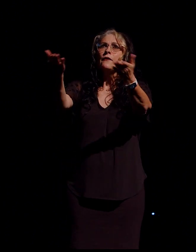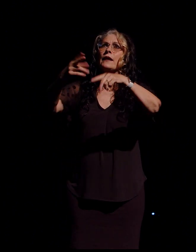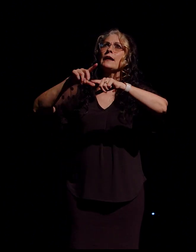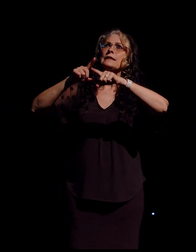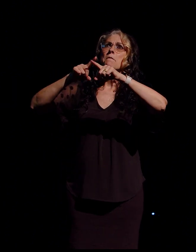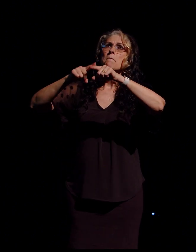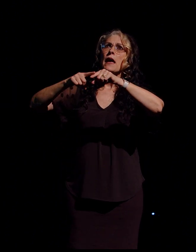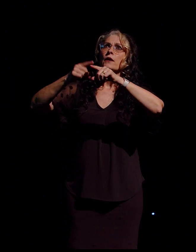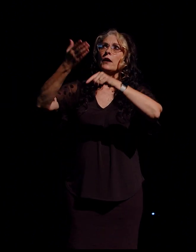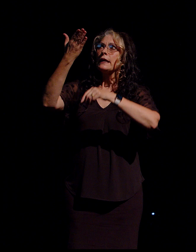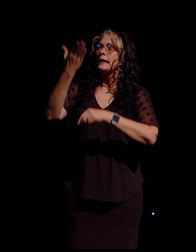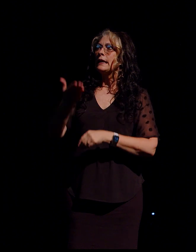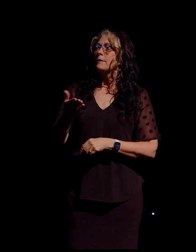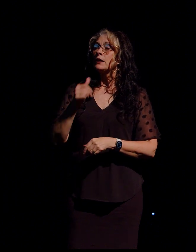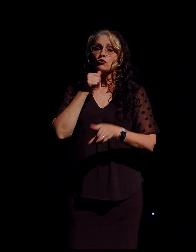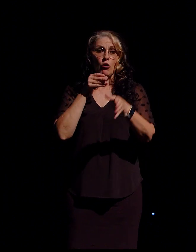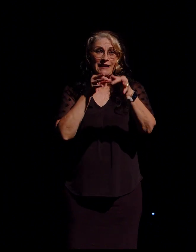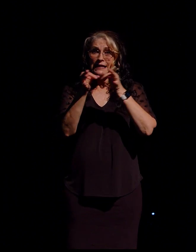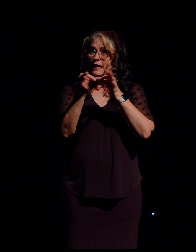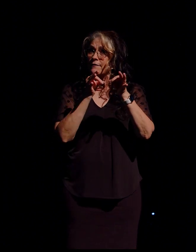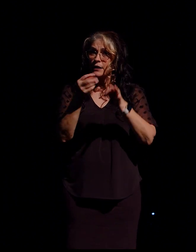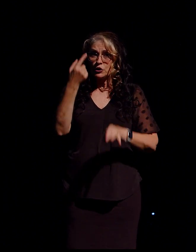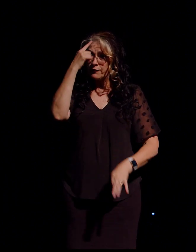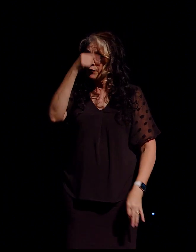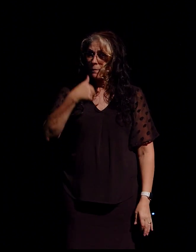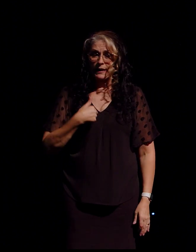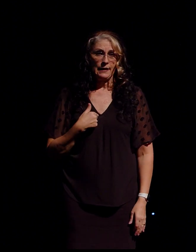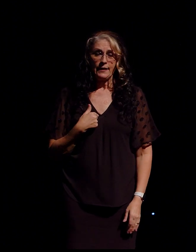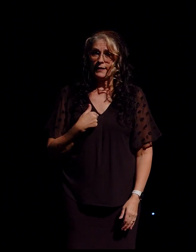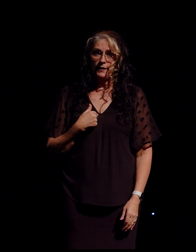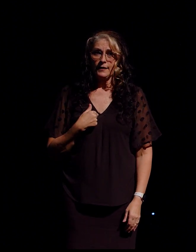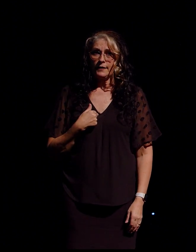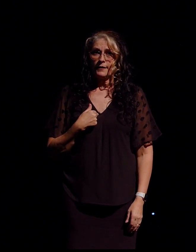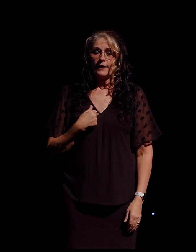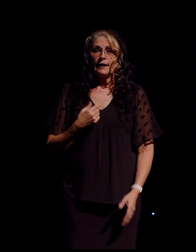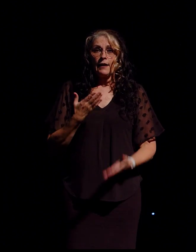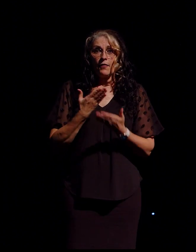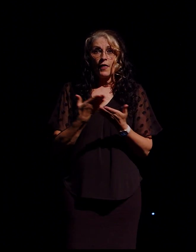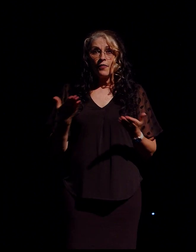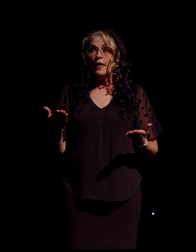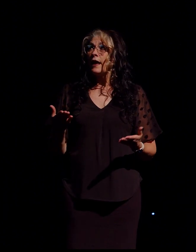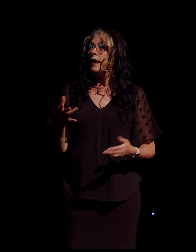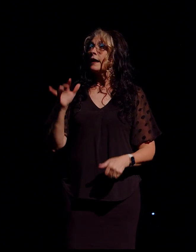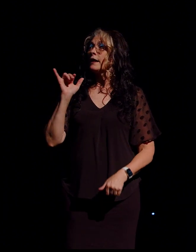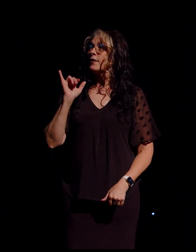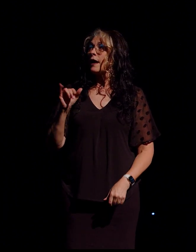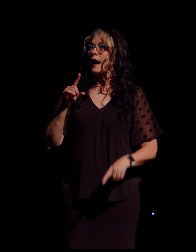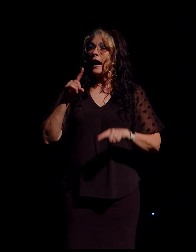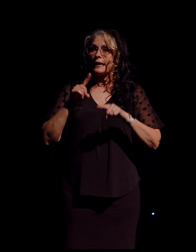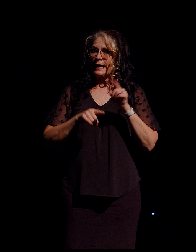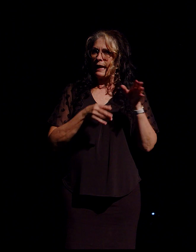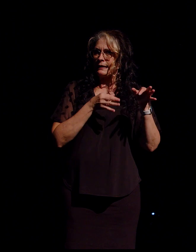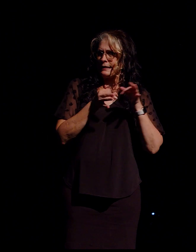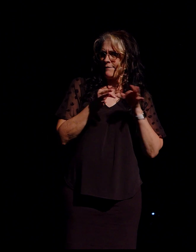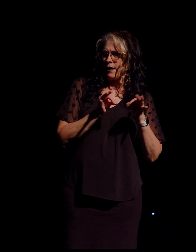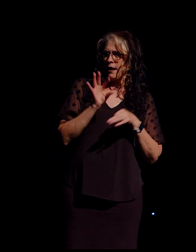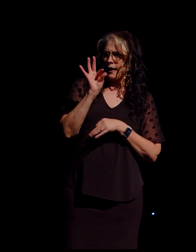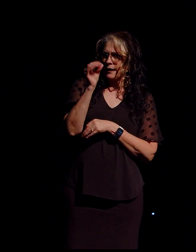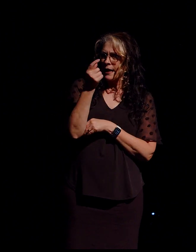on Him. It's not a definition for me. It's the thing that is fear that I can't define for